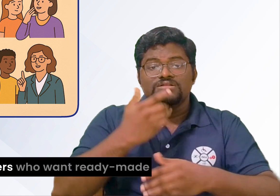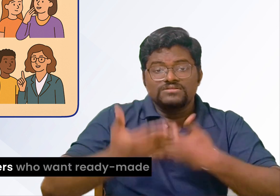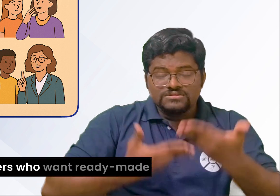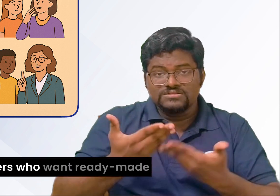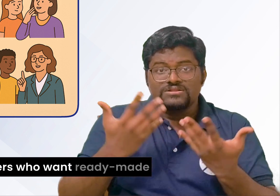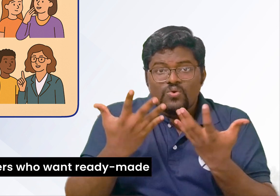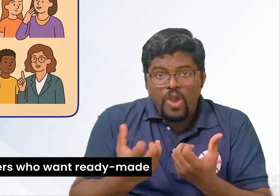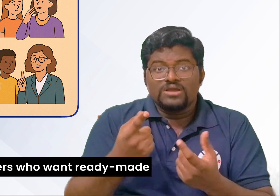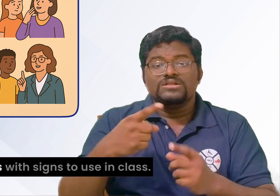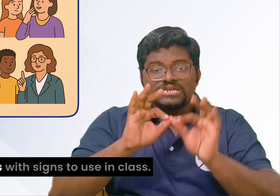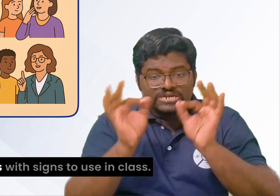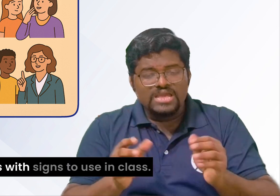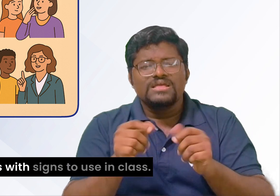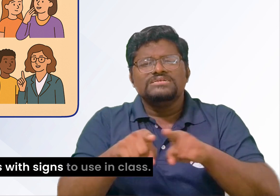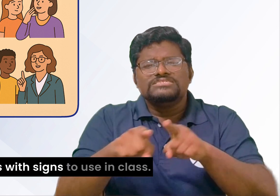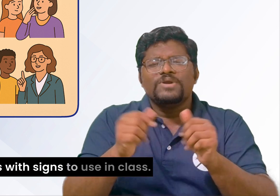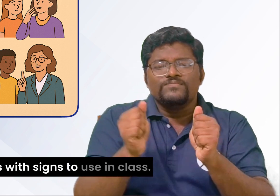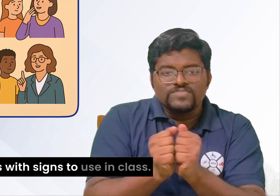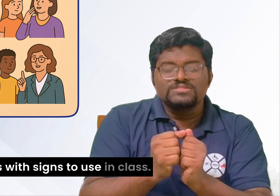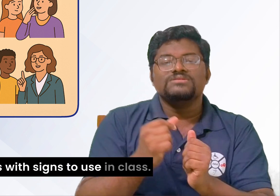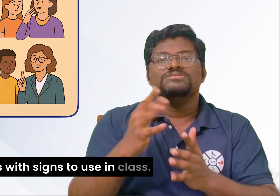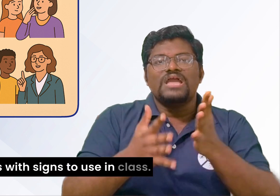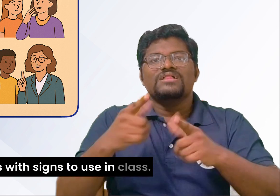teachers who want ready-made examples with signs to use in class.